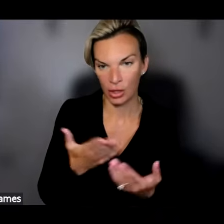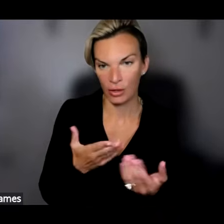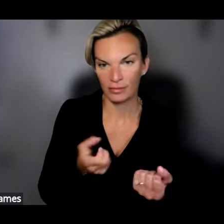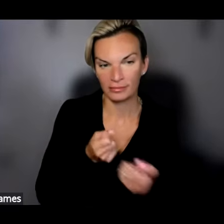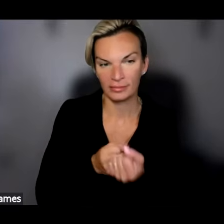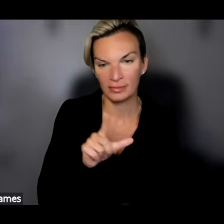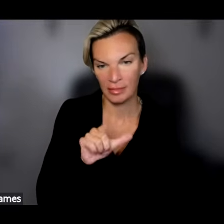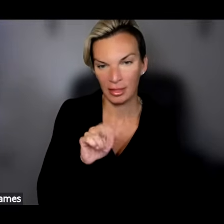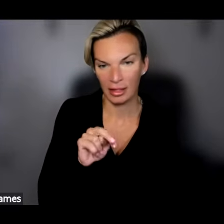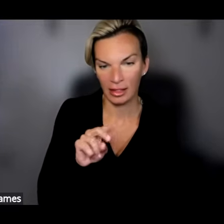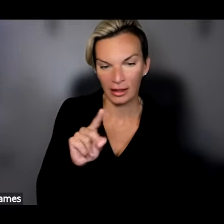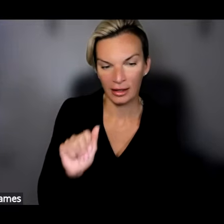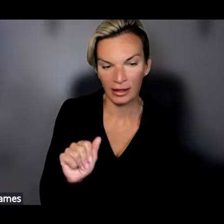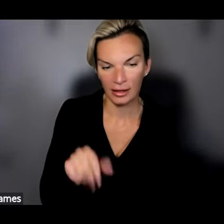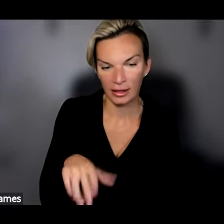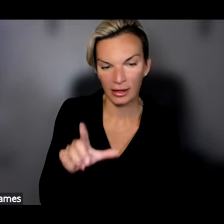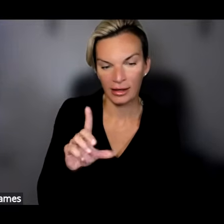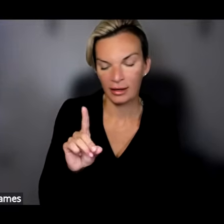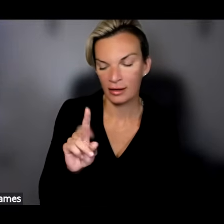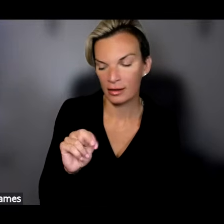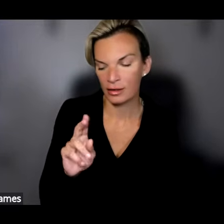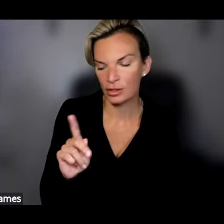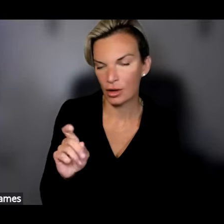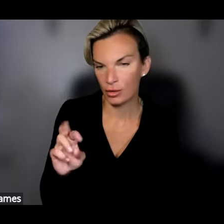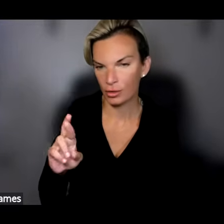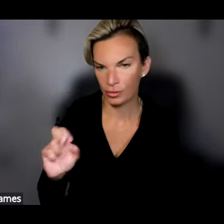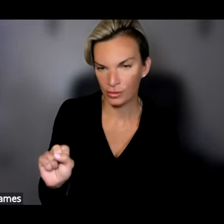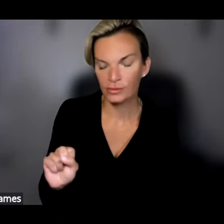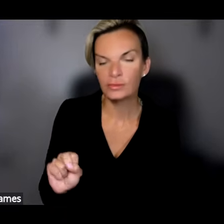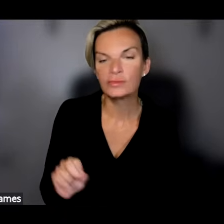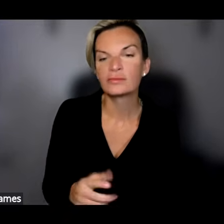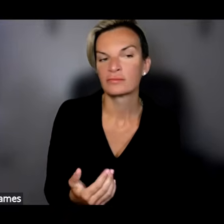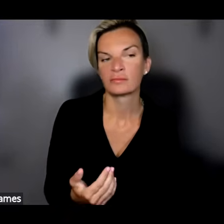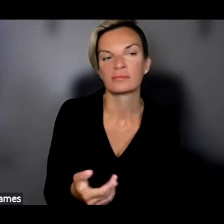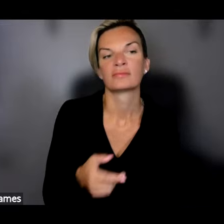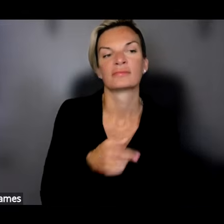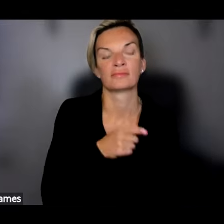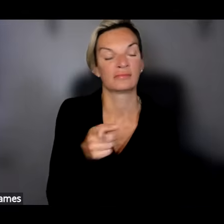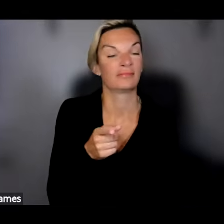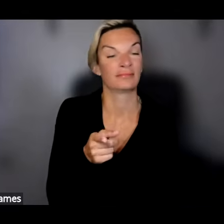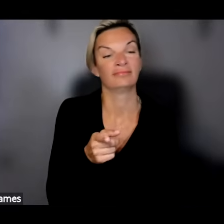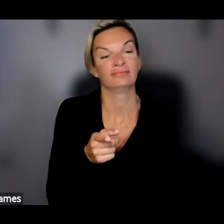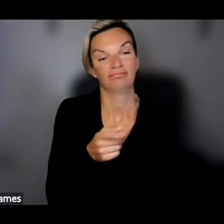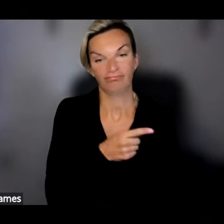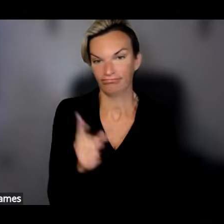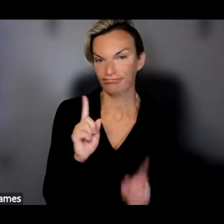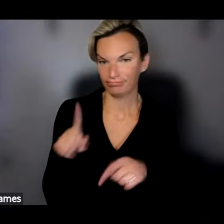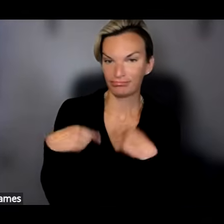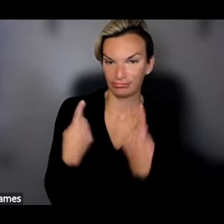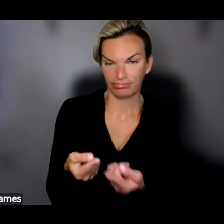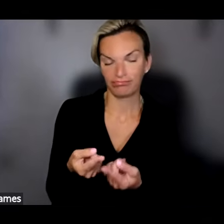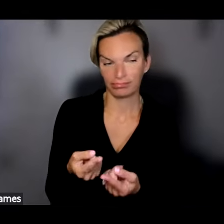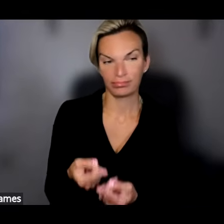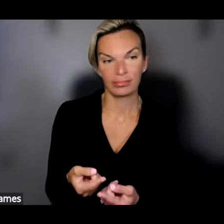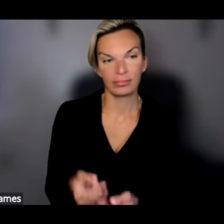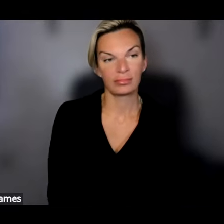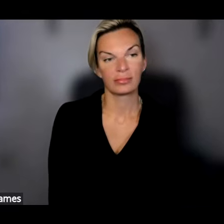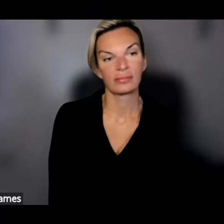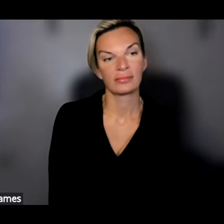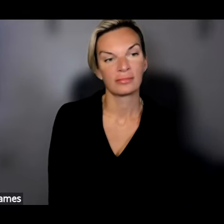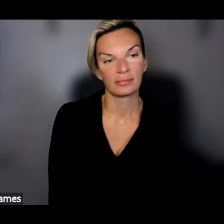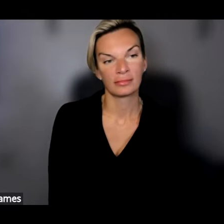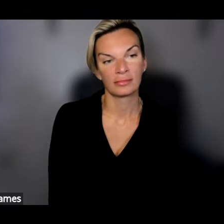Dunkers. Over the past few years, this board has lamented the fact that it's been unable to